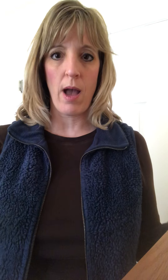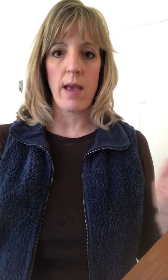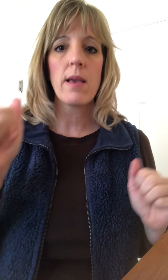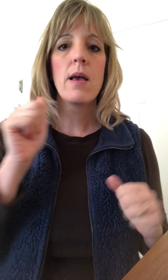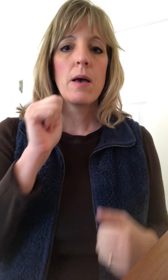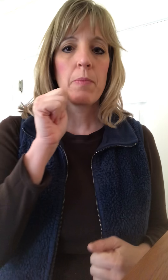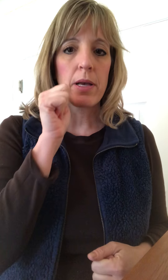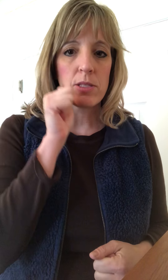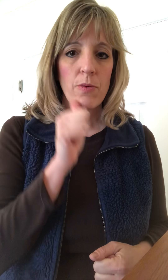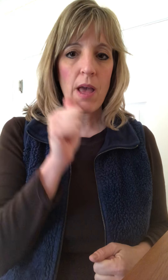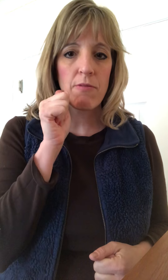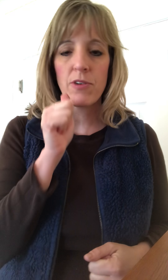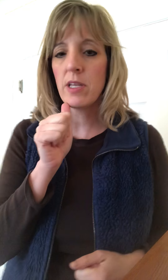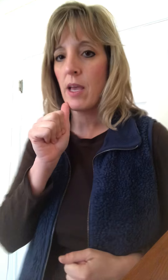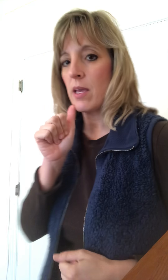why, but so every day,